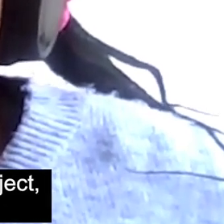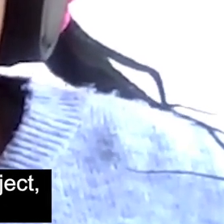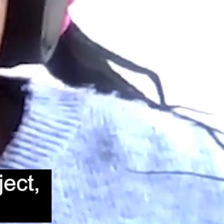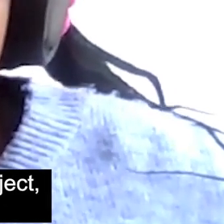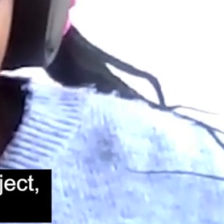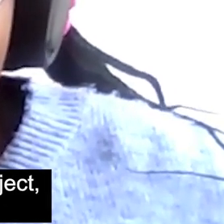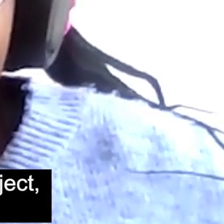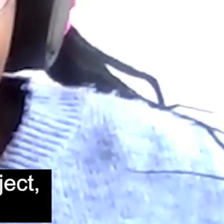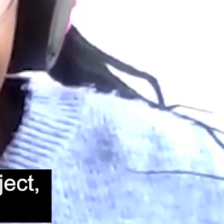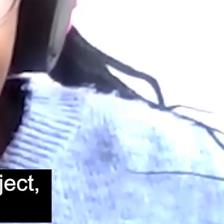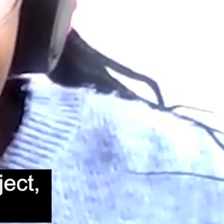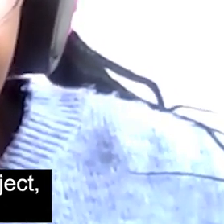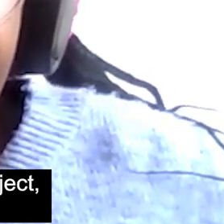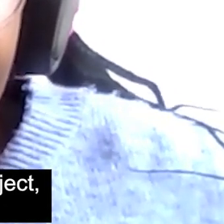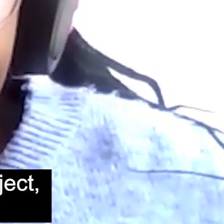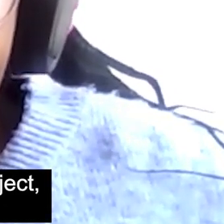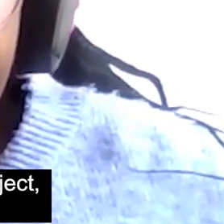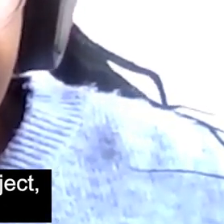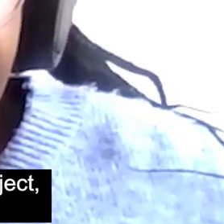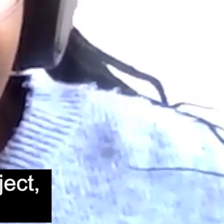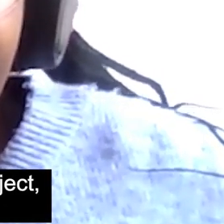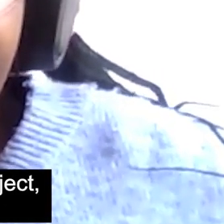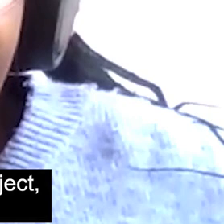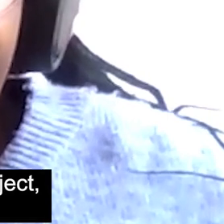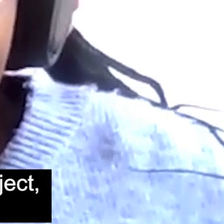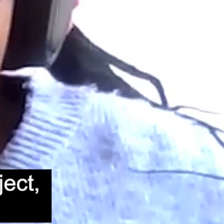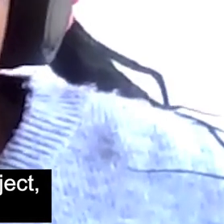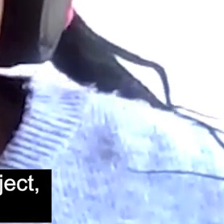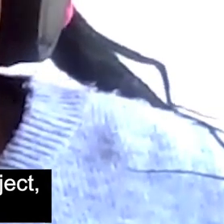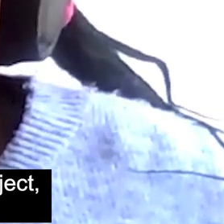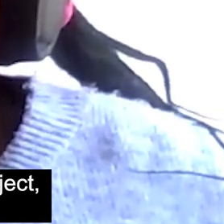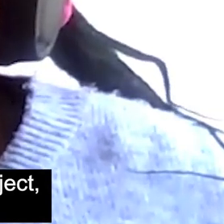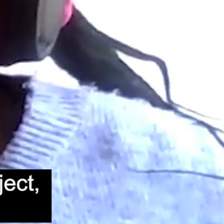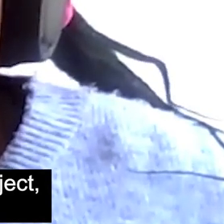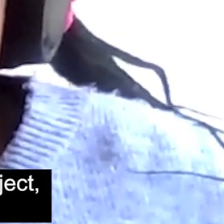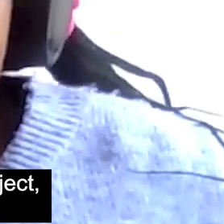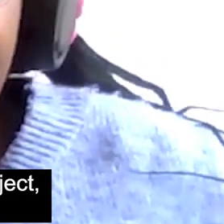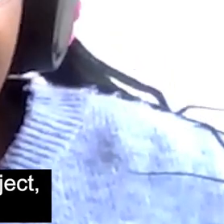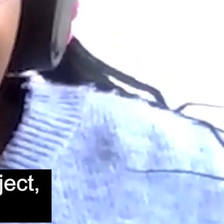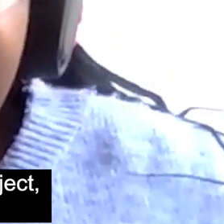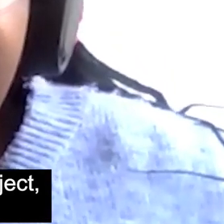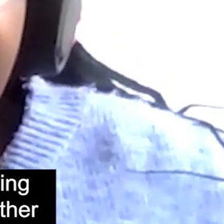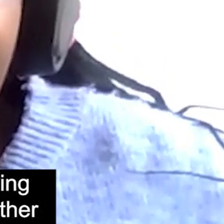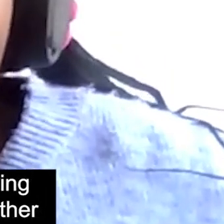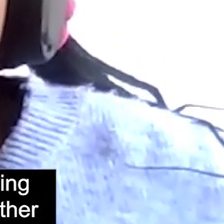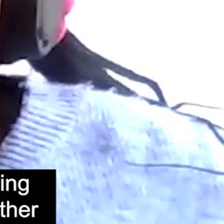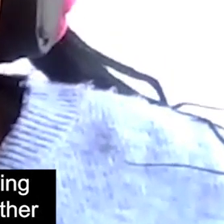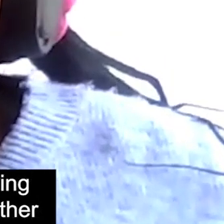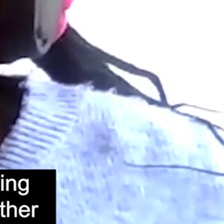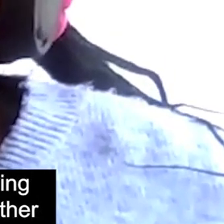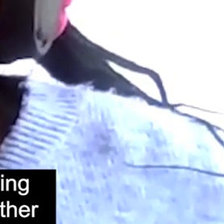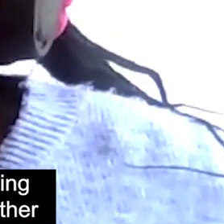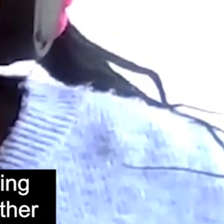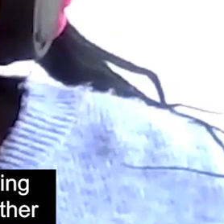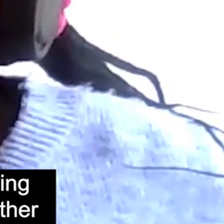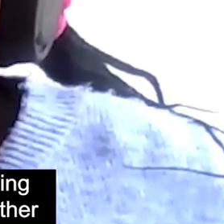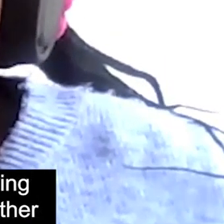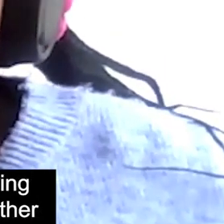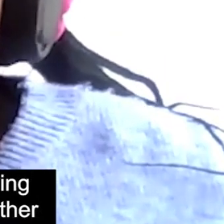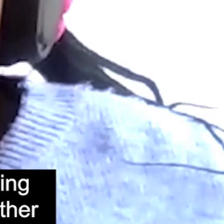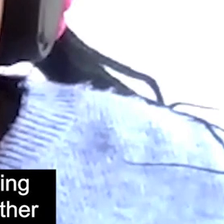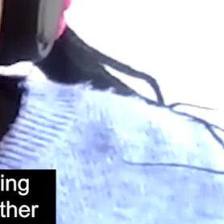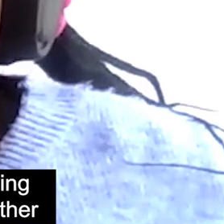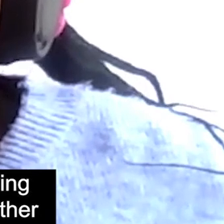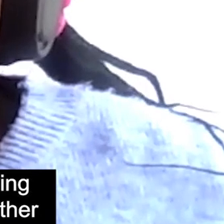project called the Our Voice Project. So I'm the Our Voice Youth Officer. So the Our Voice